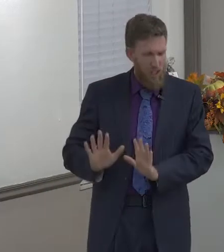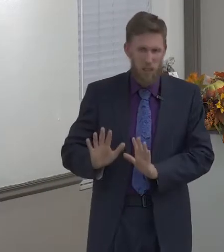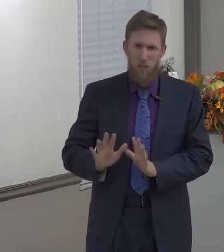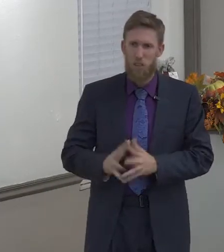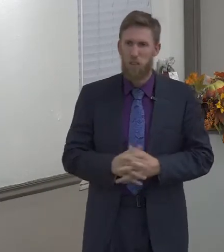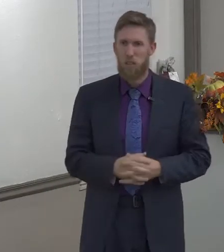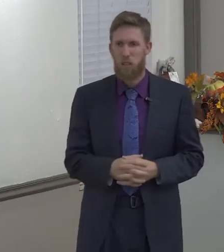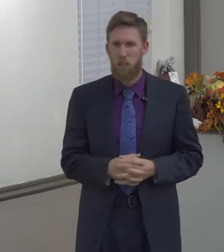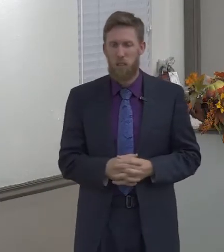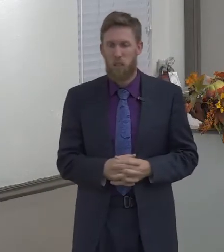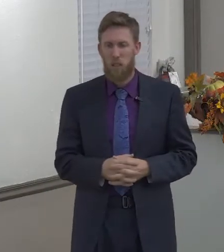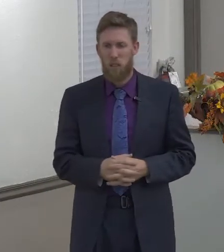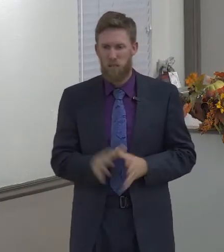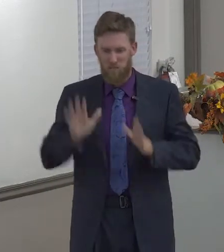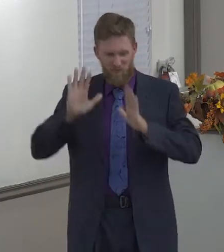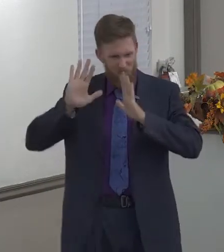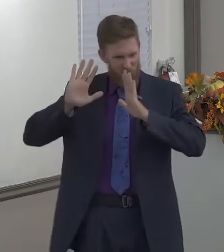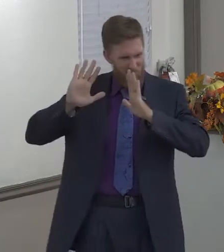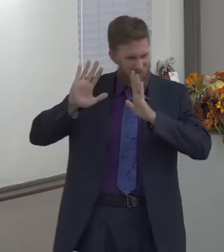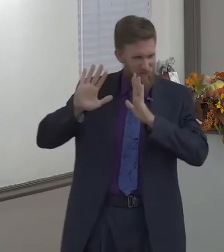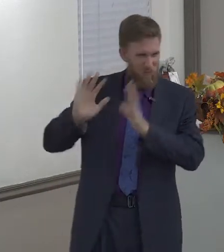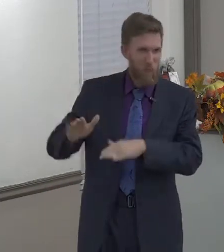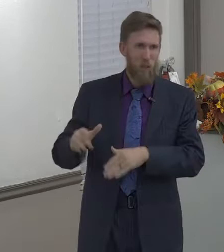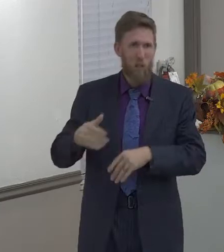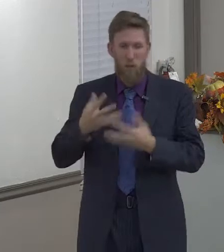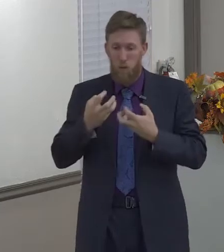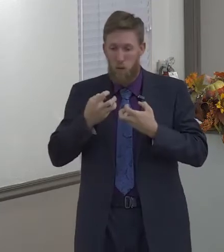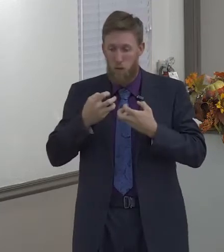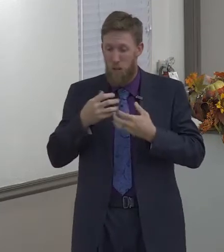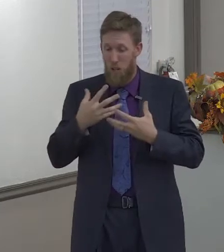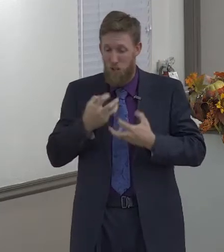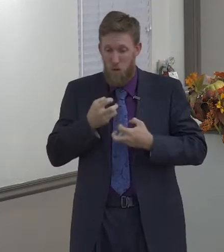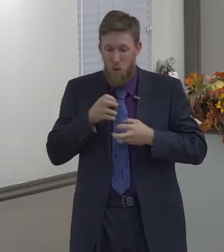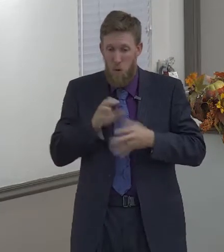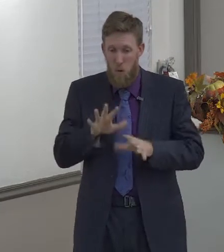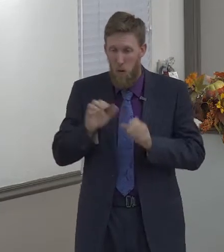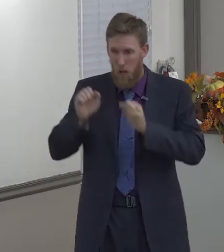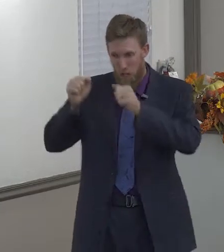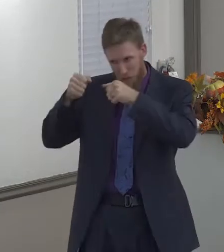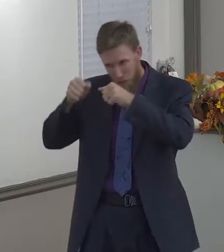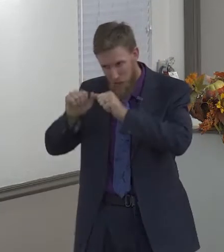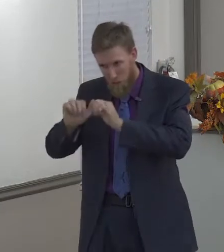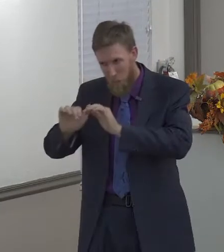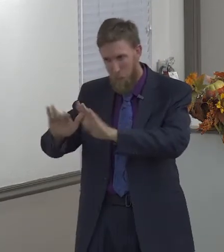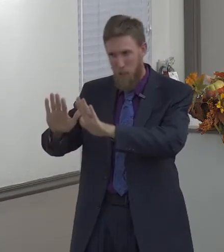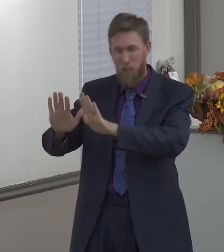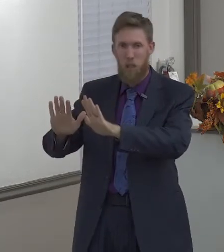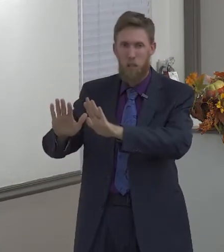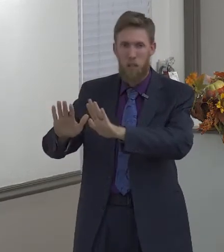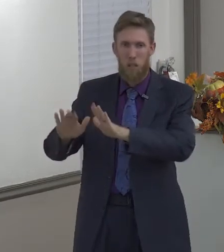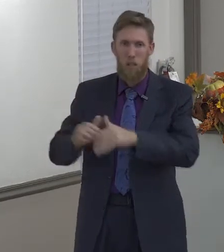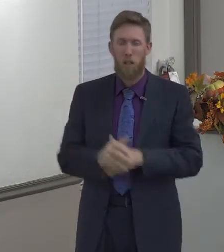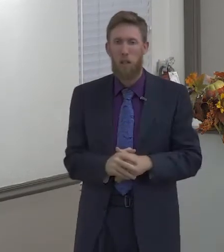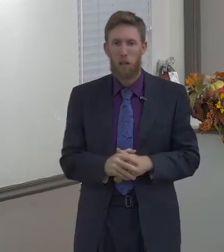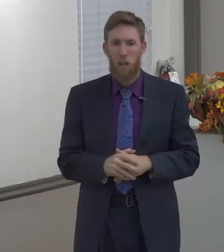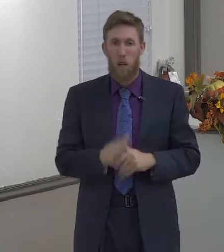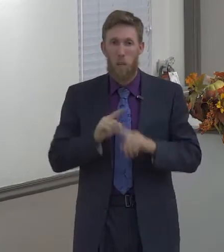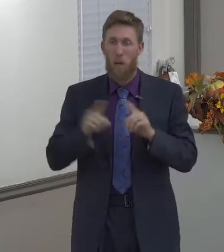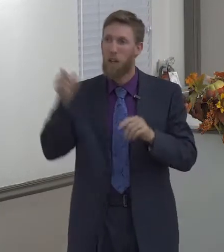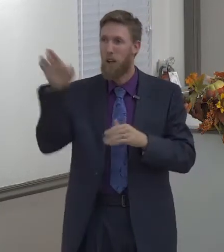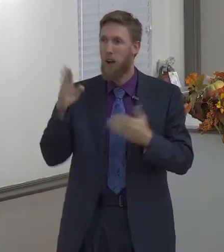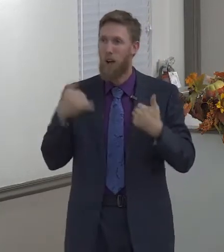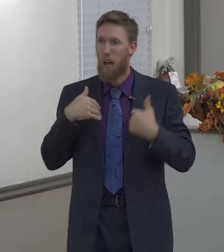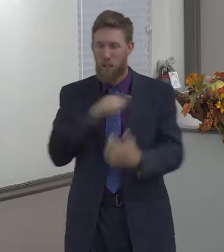authority over us, and it is our job as sheep to submit to that authority. A shepherd has